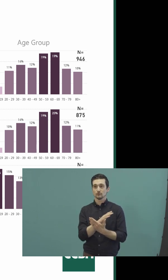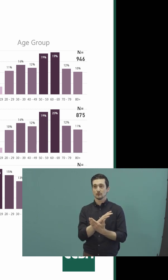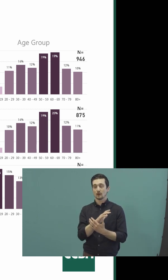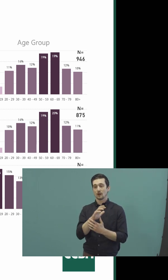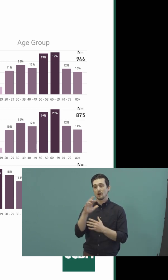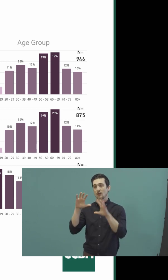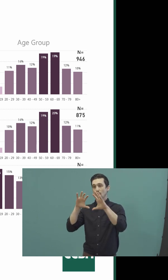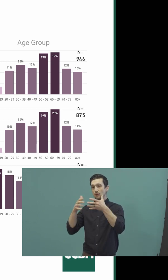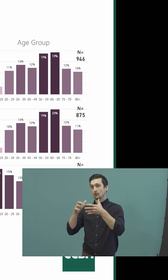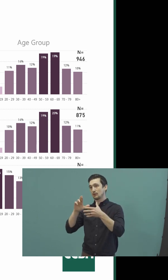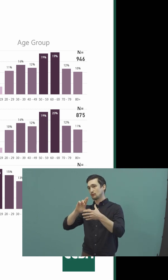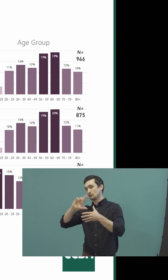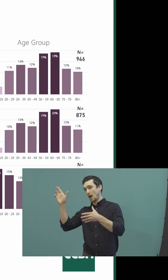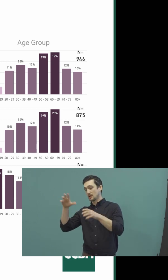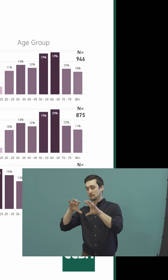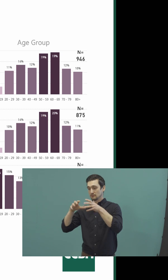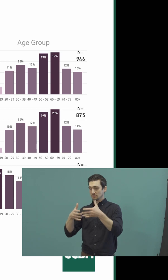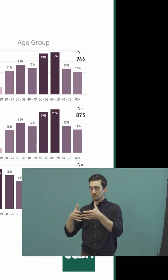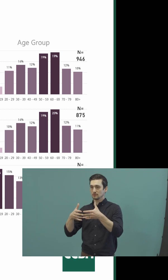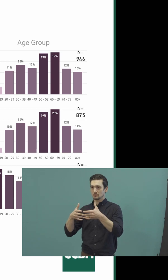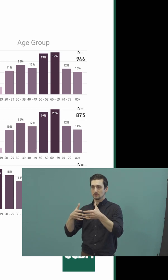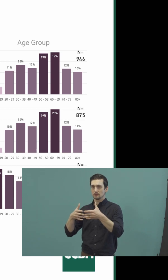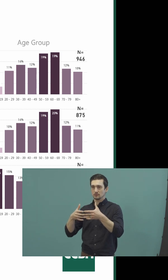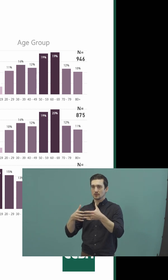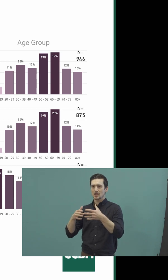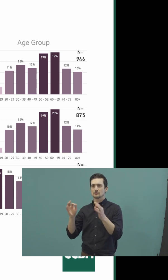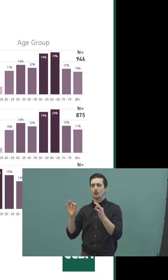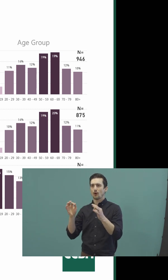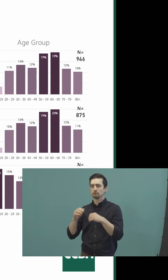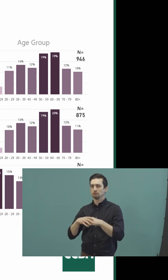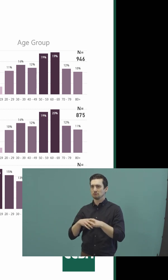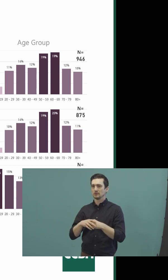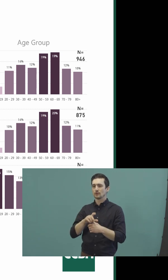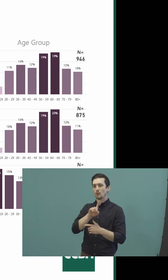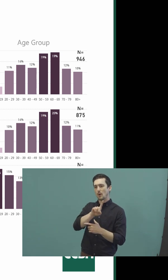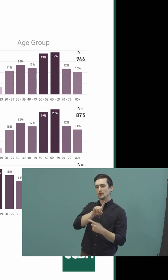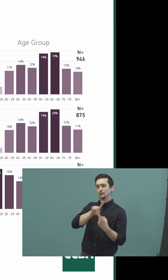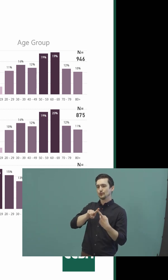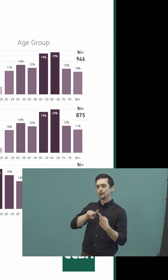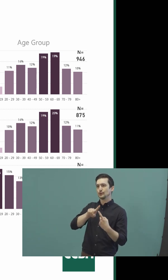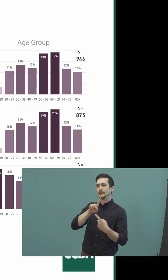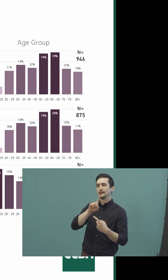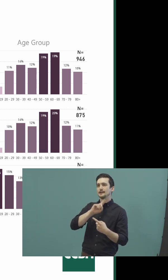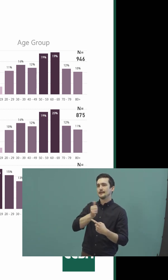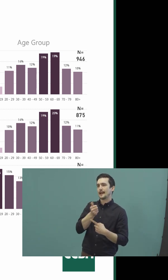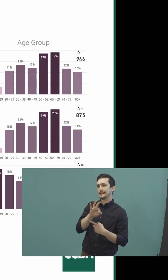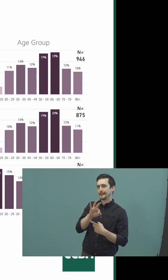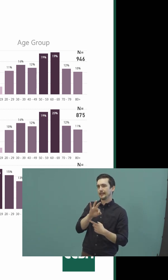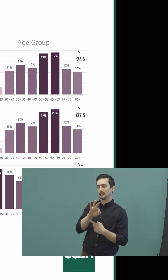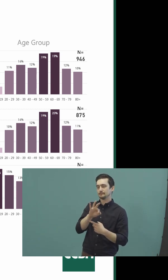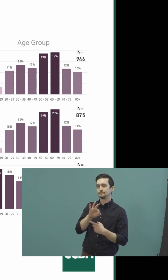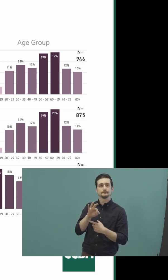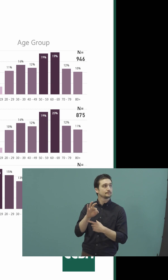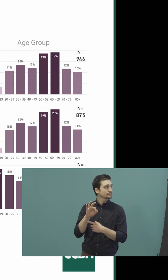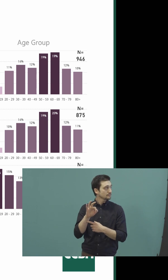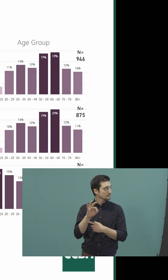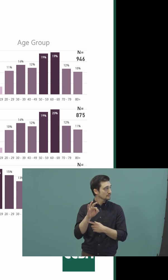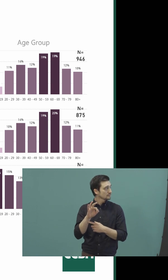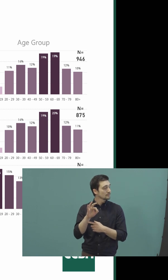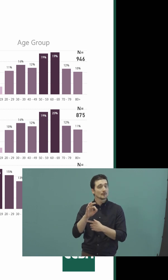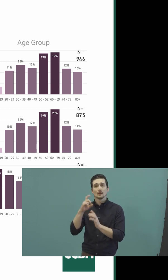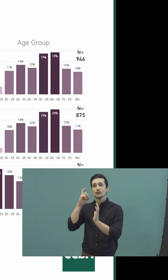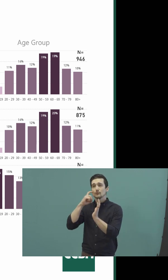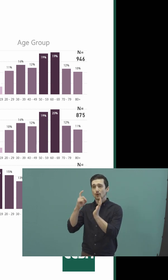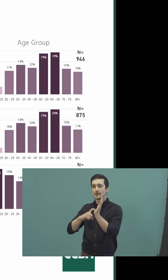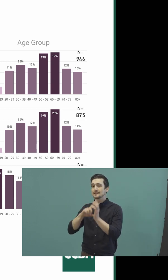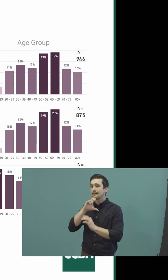total cases is very small for 1 to 19 years of age. And you'll see as it goes up,